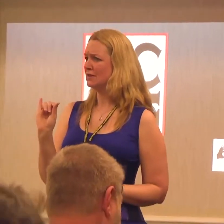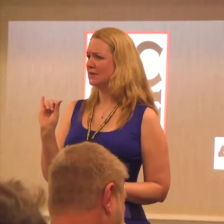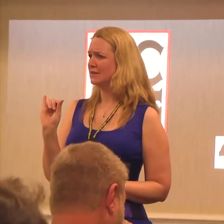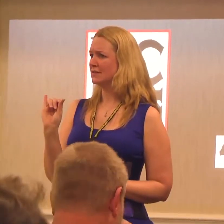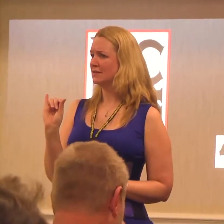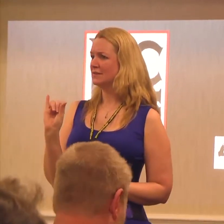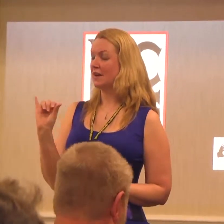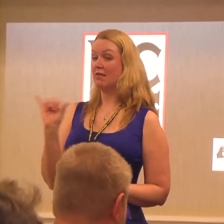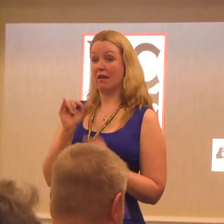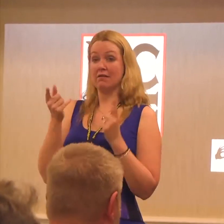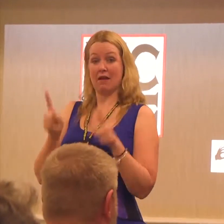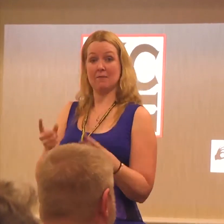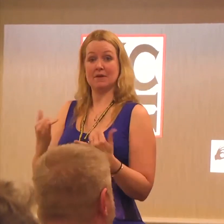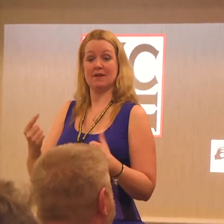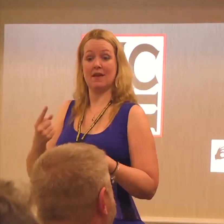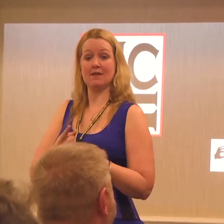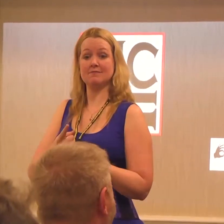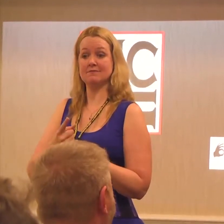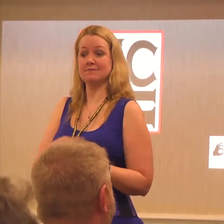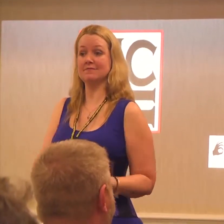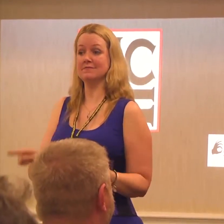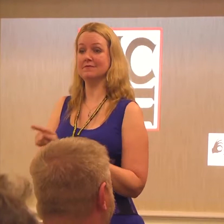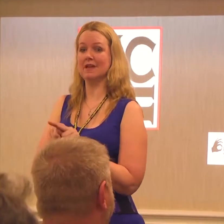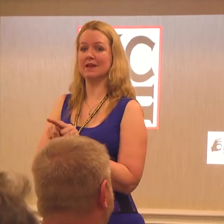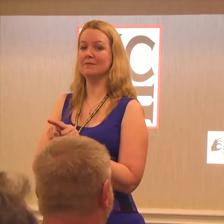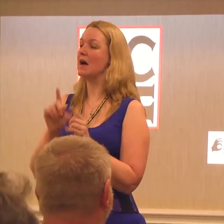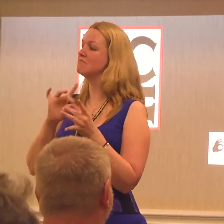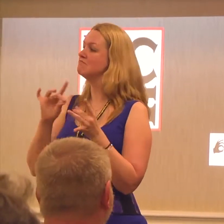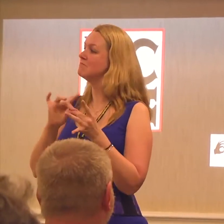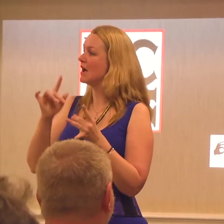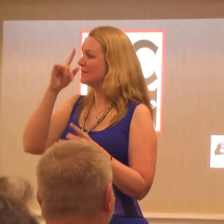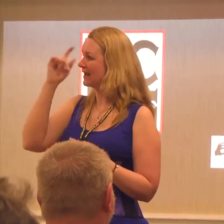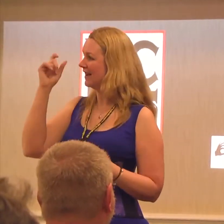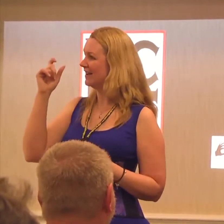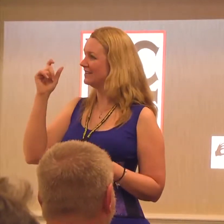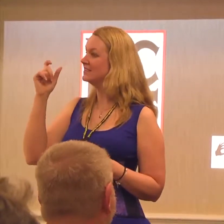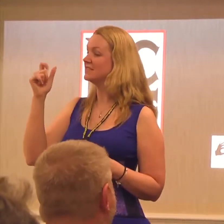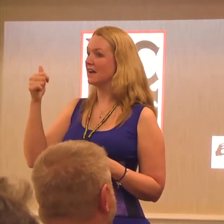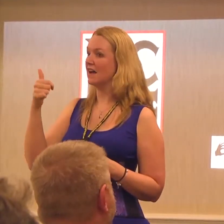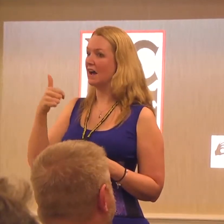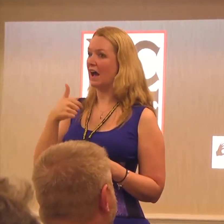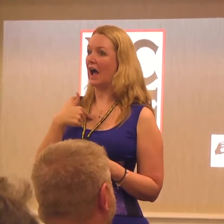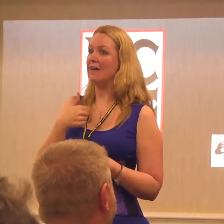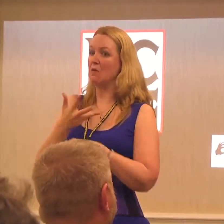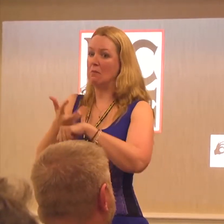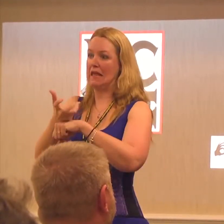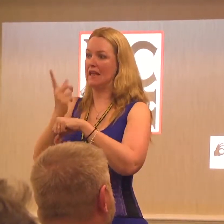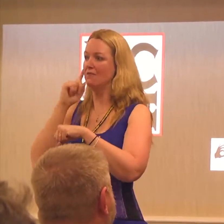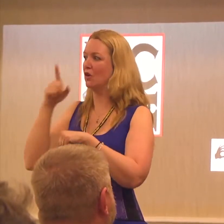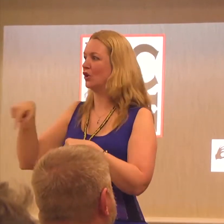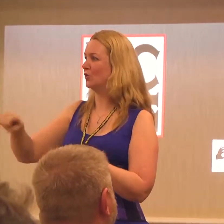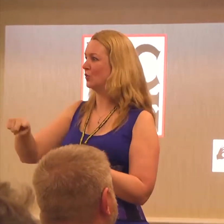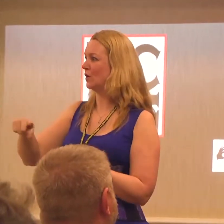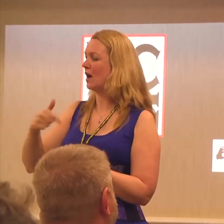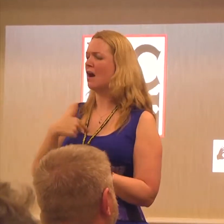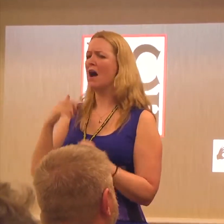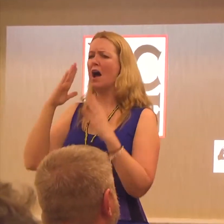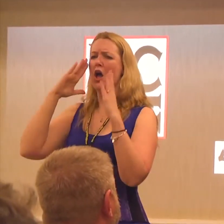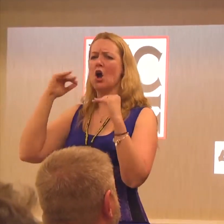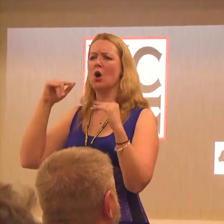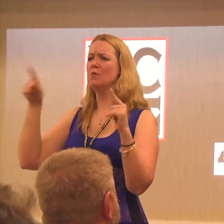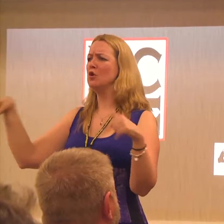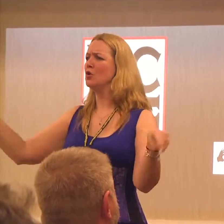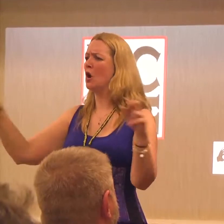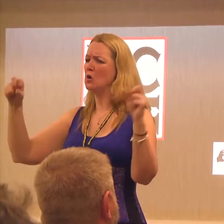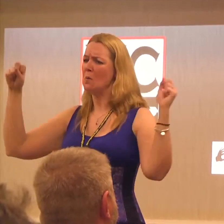much like it is today. I mention this because I have a plea for everybody in this room. It's my hope that you will go back to